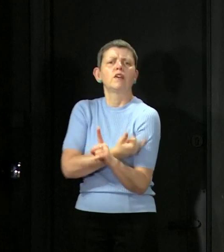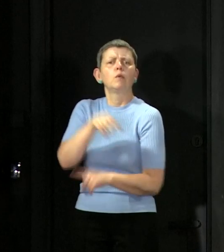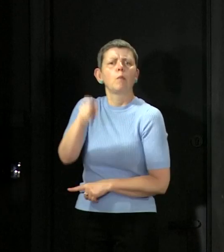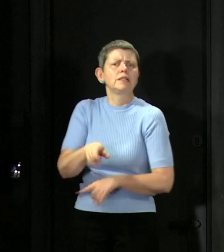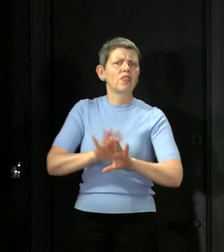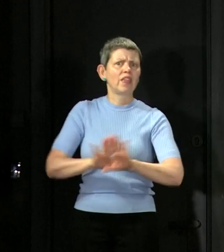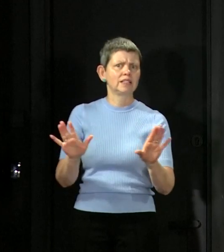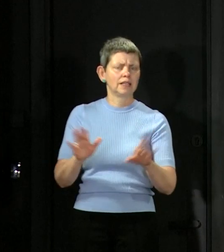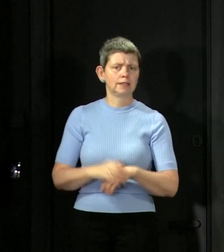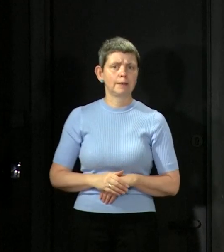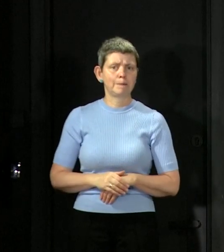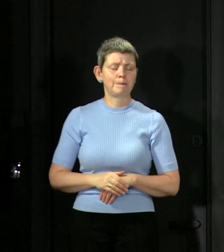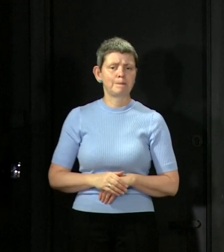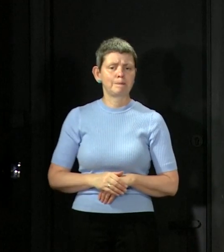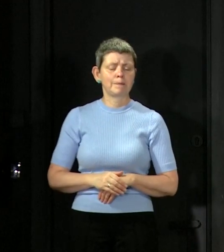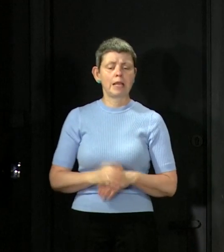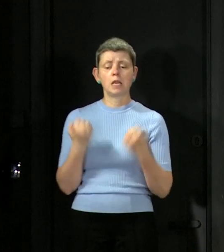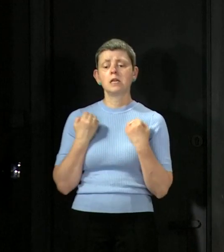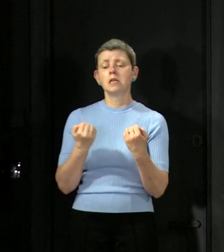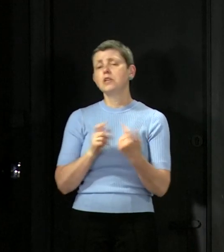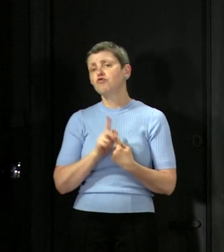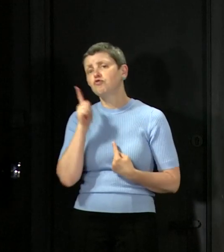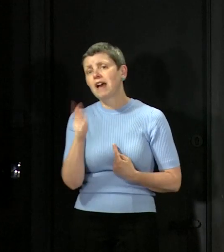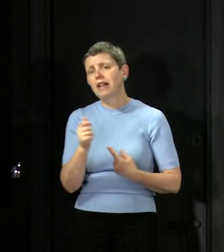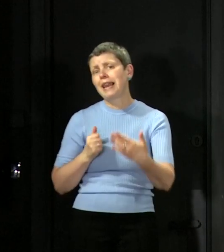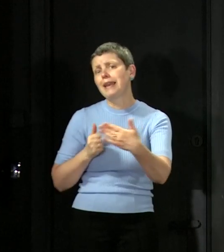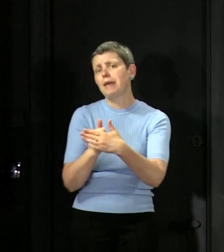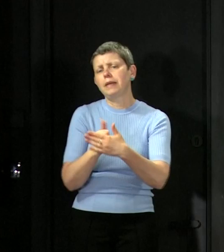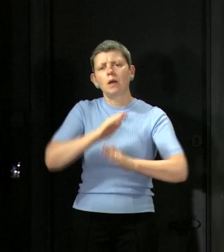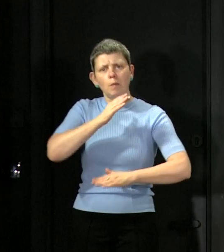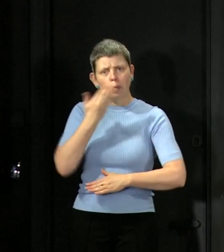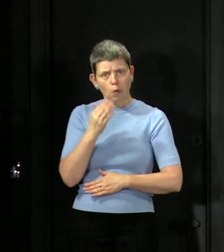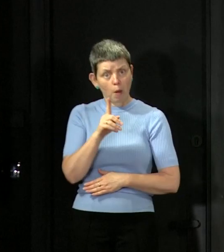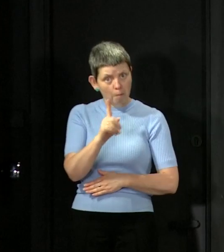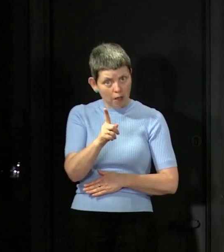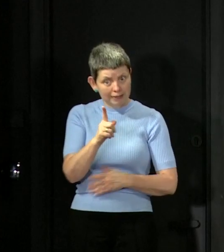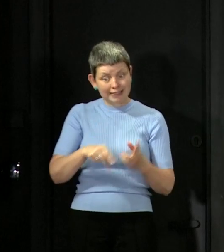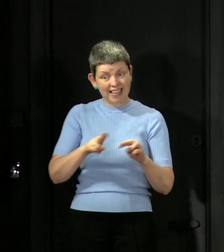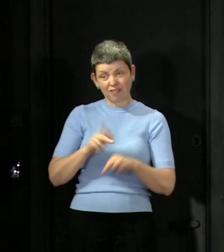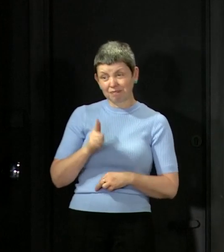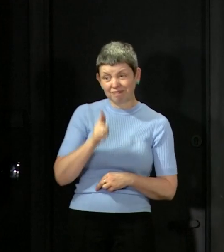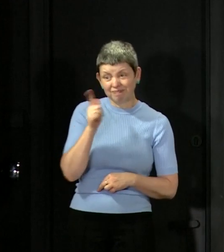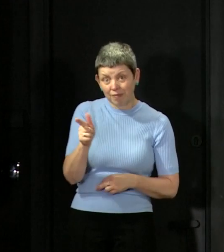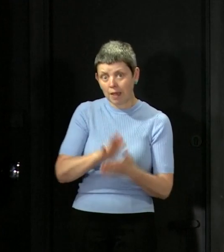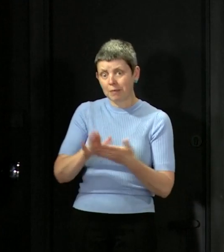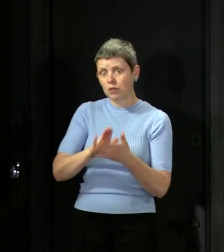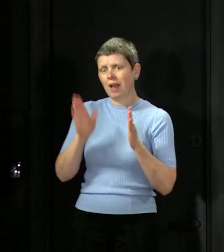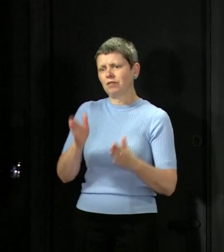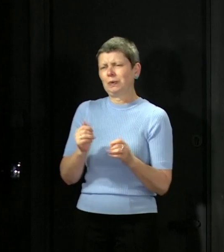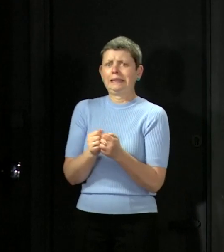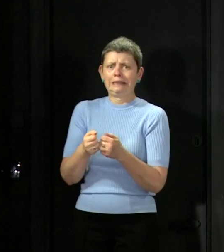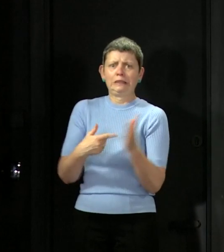can travel to meet another household, but if the distance is so far that you would have to, for example, use someone else's bathroom,